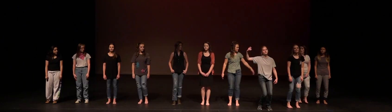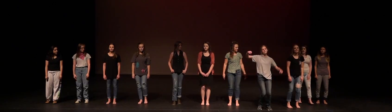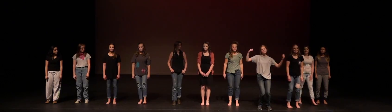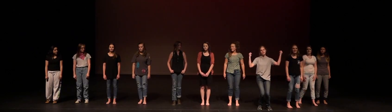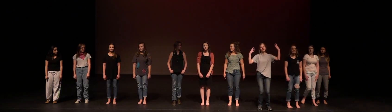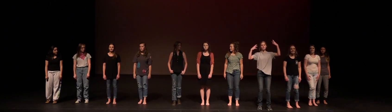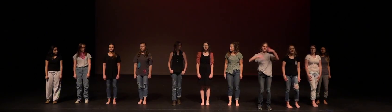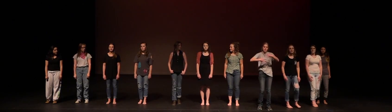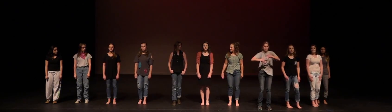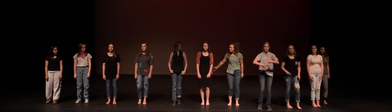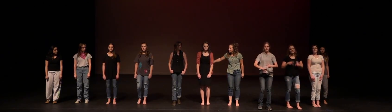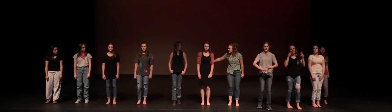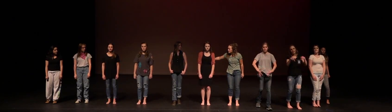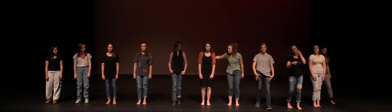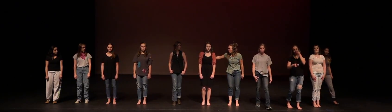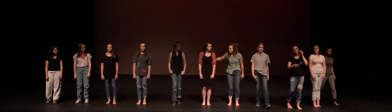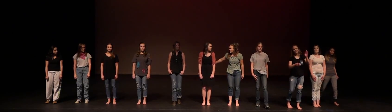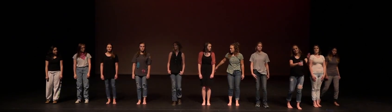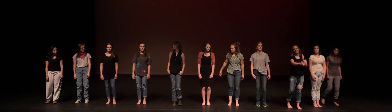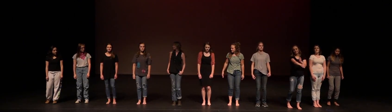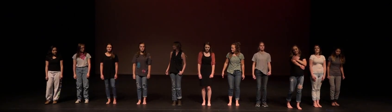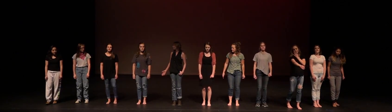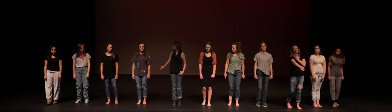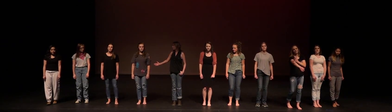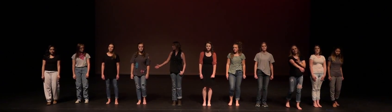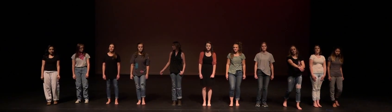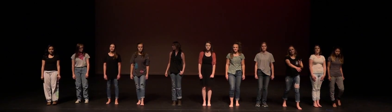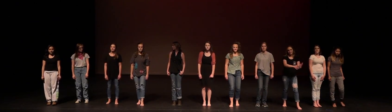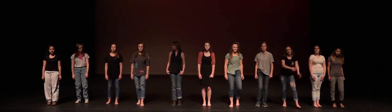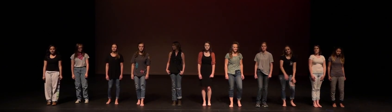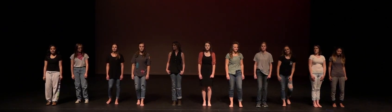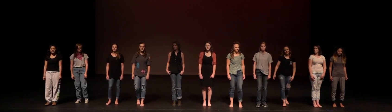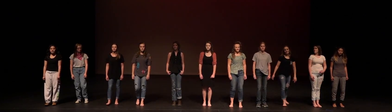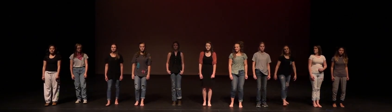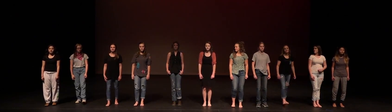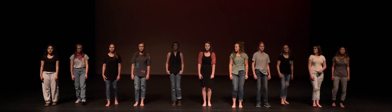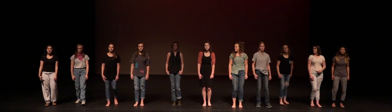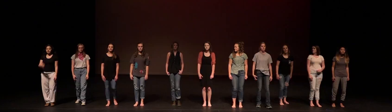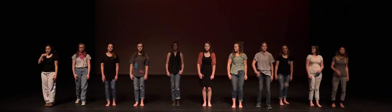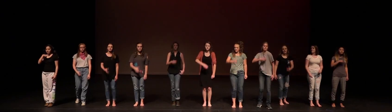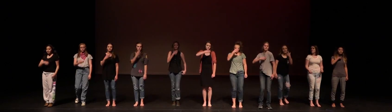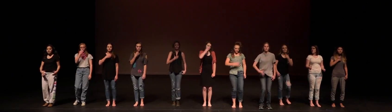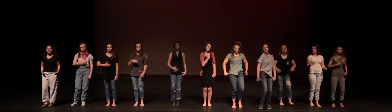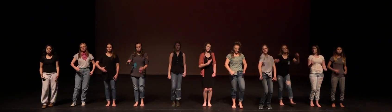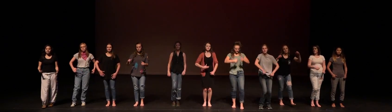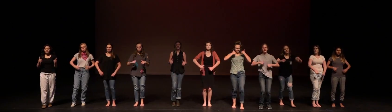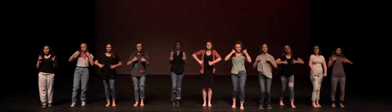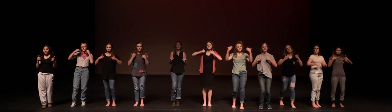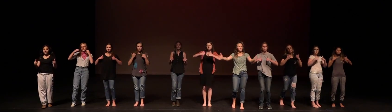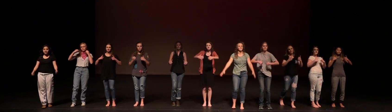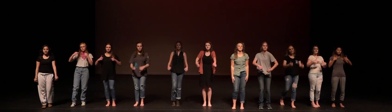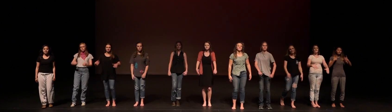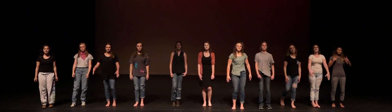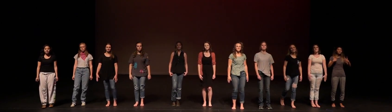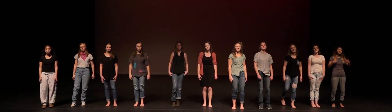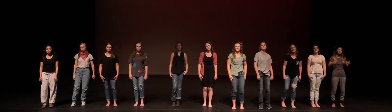you drink the night gets creepy. No one cares if you throw a instant drink. Spend three deep, drink shit.